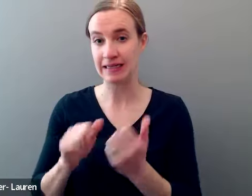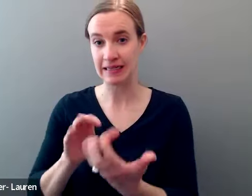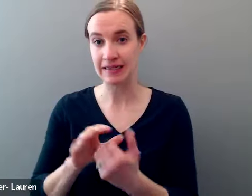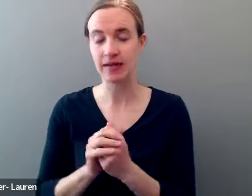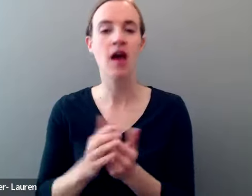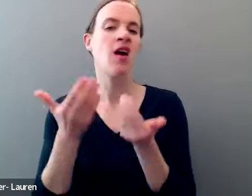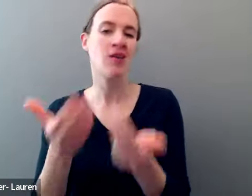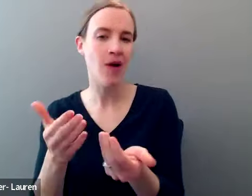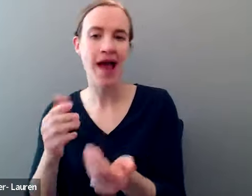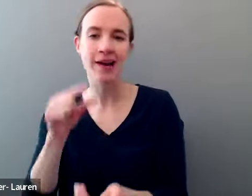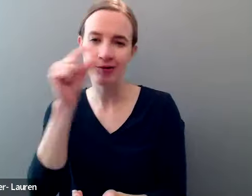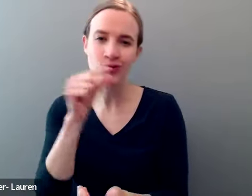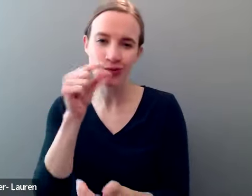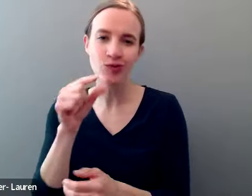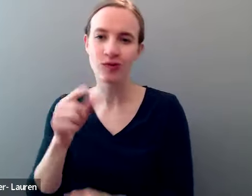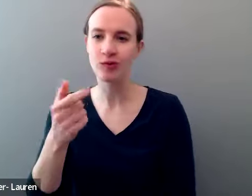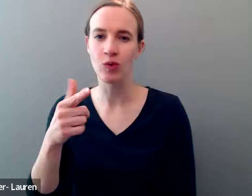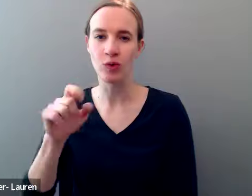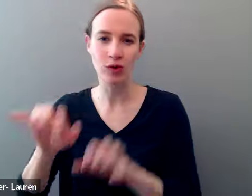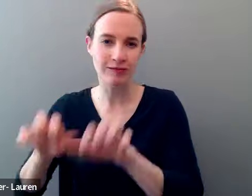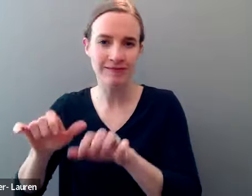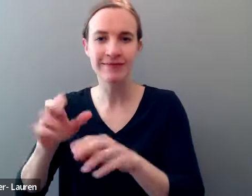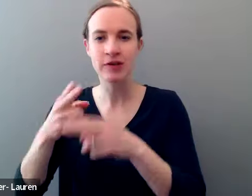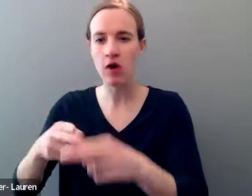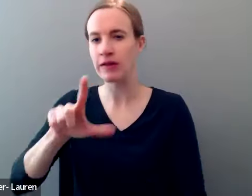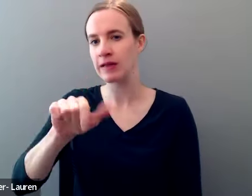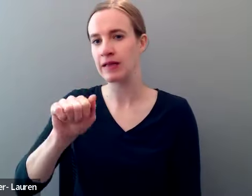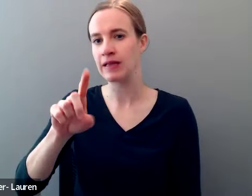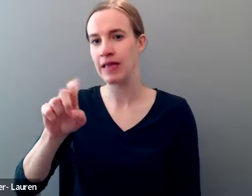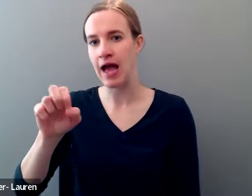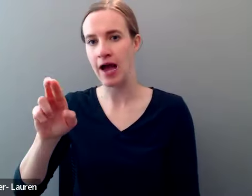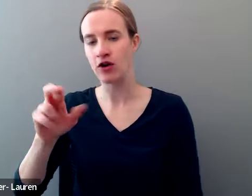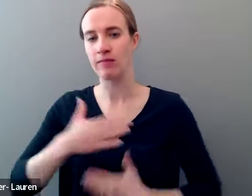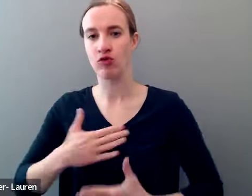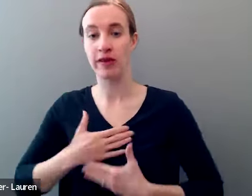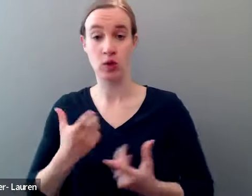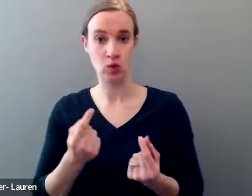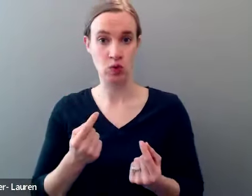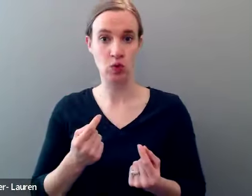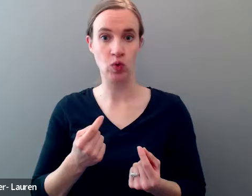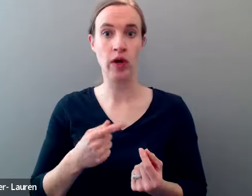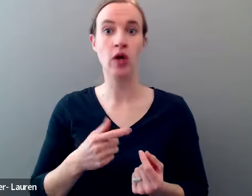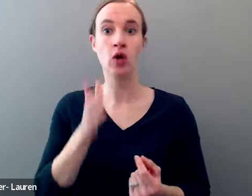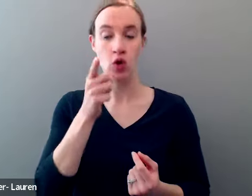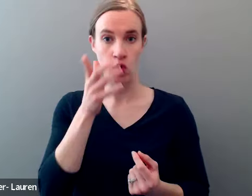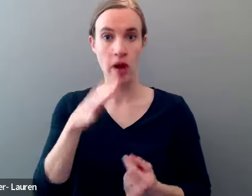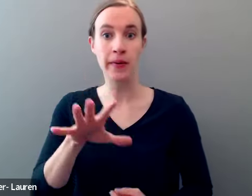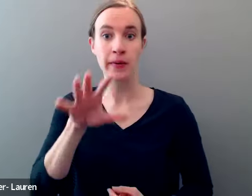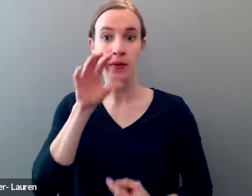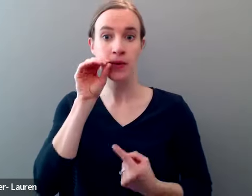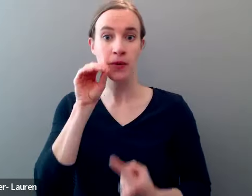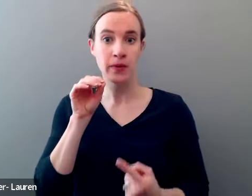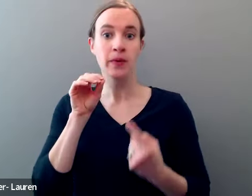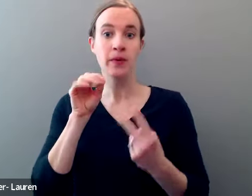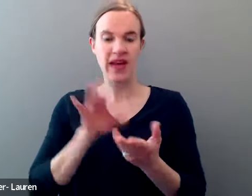Google ladder breathing. I need to put it on my slide. I forgot. But you breathe in on 1 and out on 2 and go to 20, and then you count back down and your